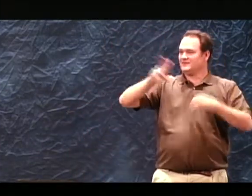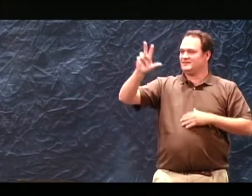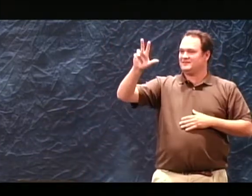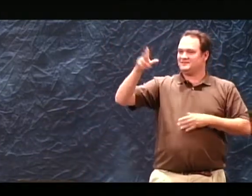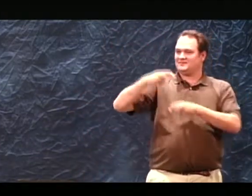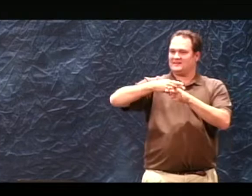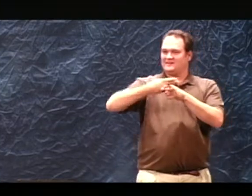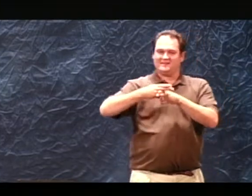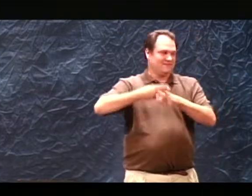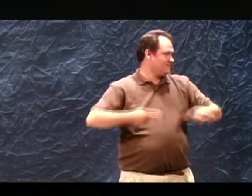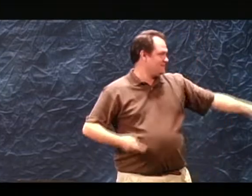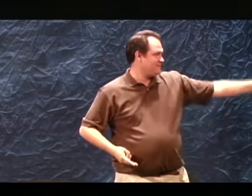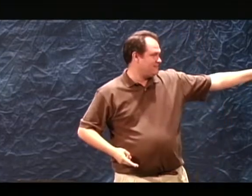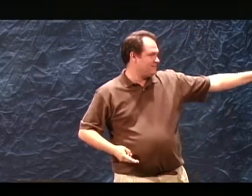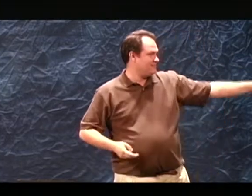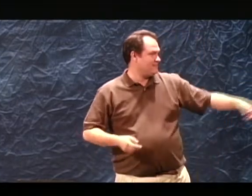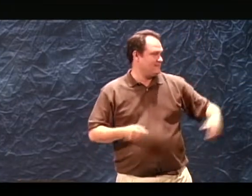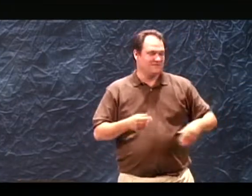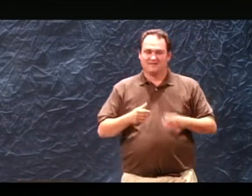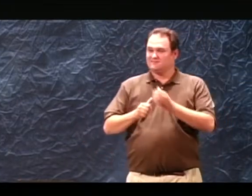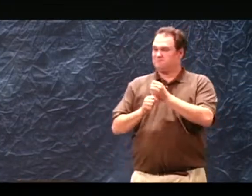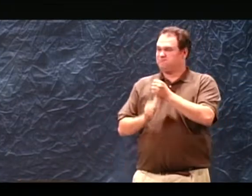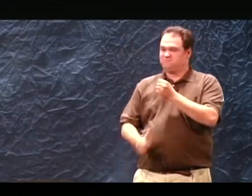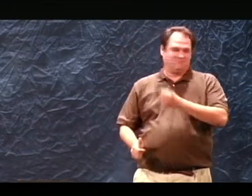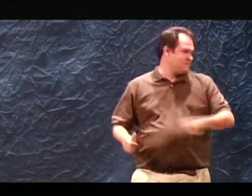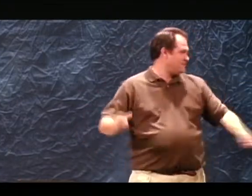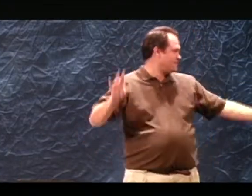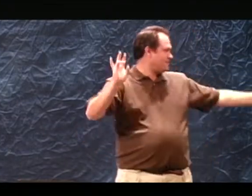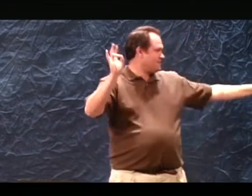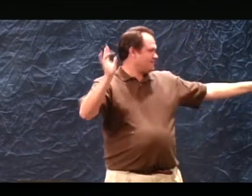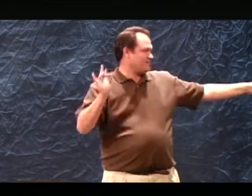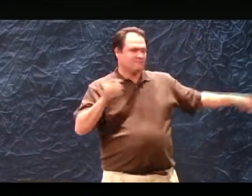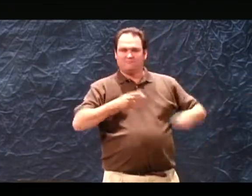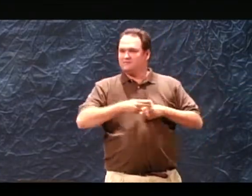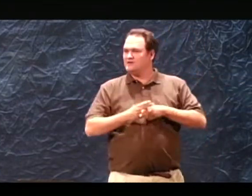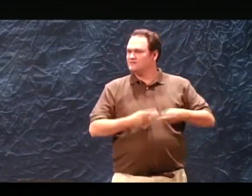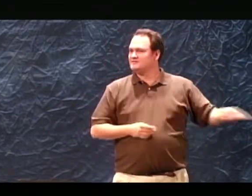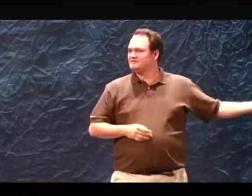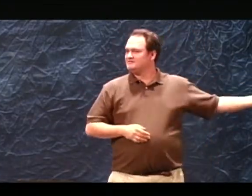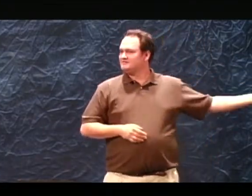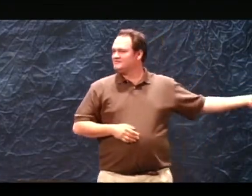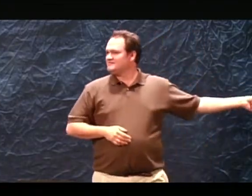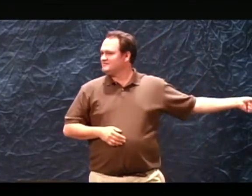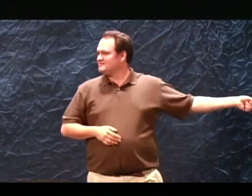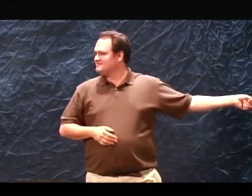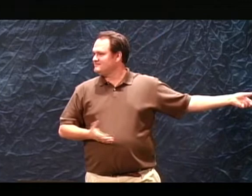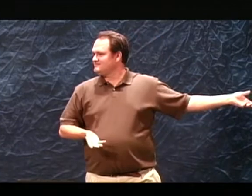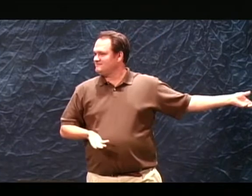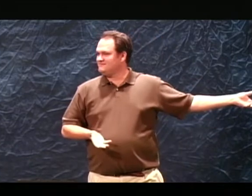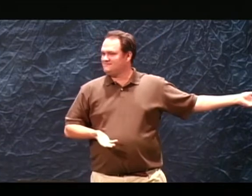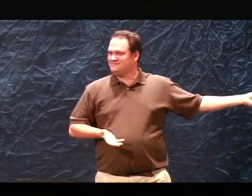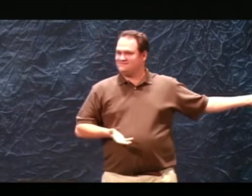you eat 3.25 pounds of food you lose seven eight pounds of waste